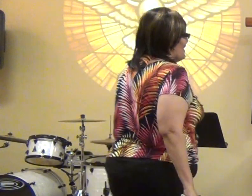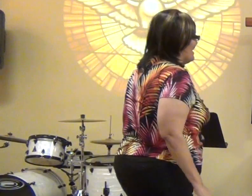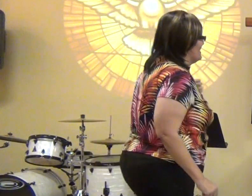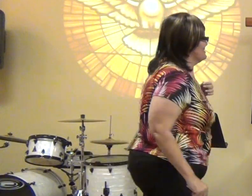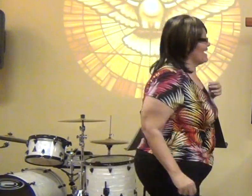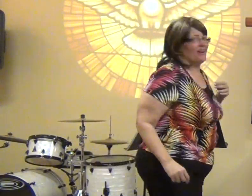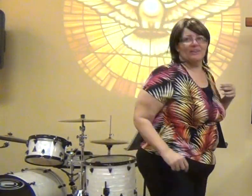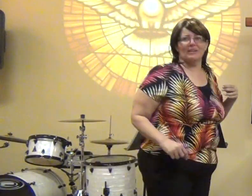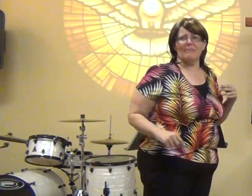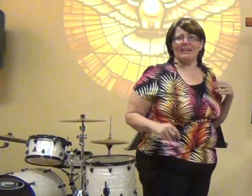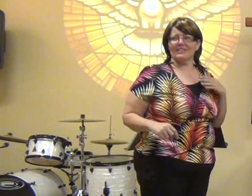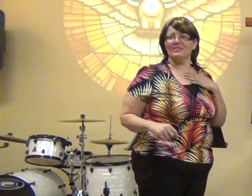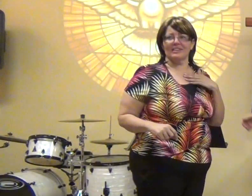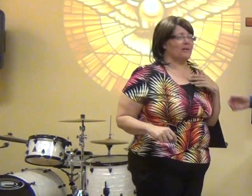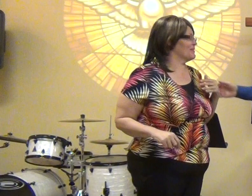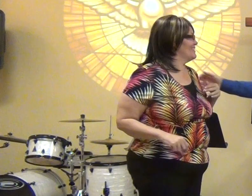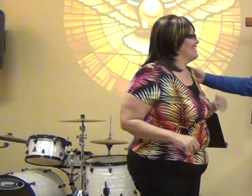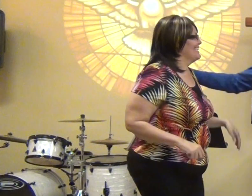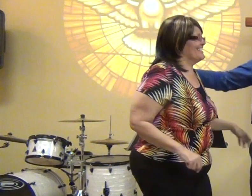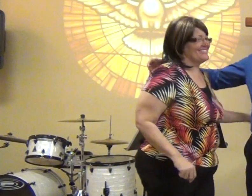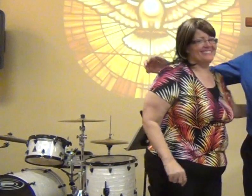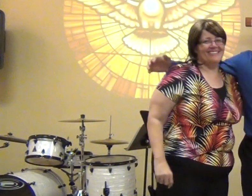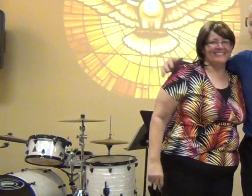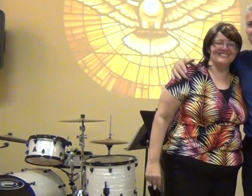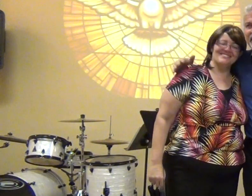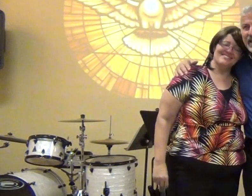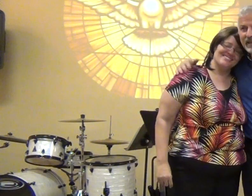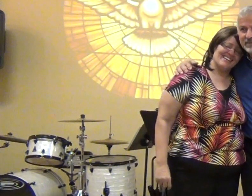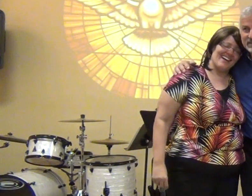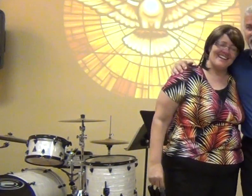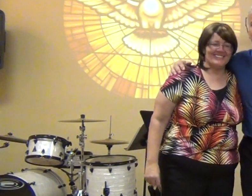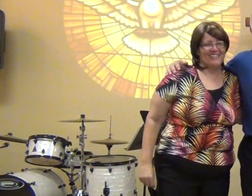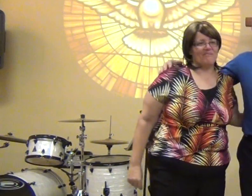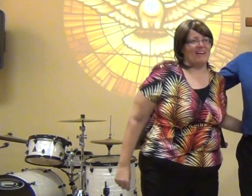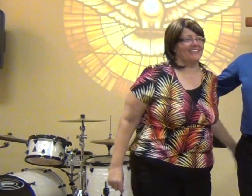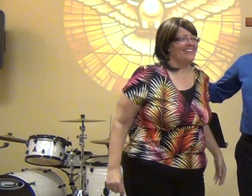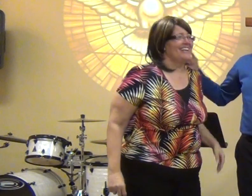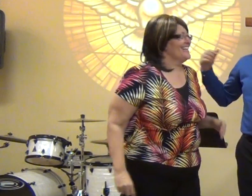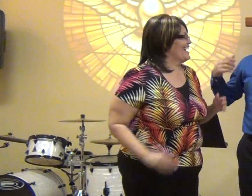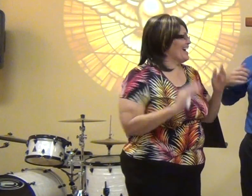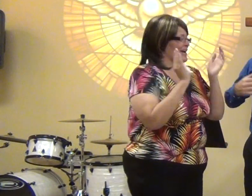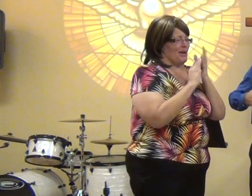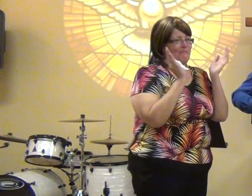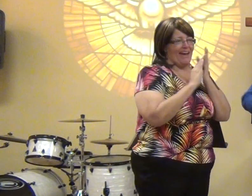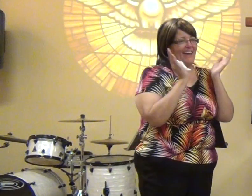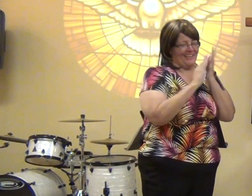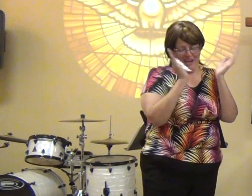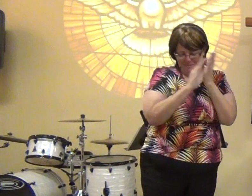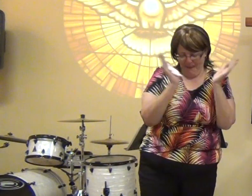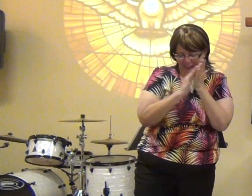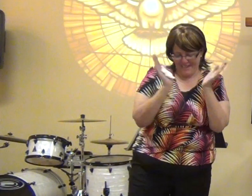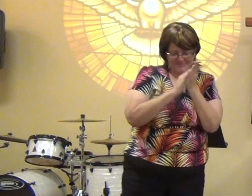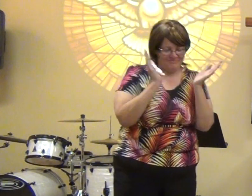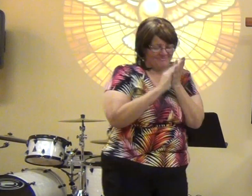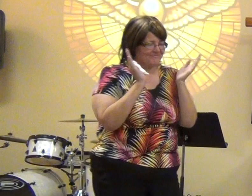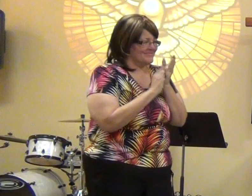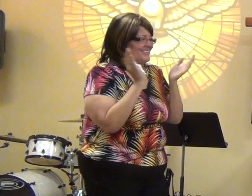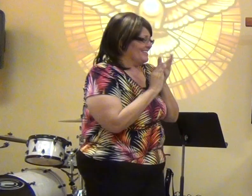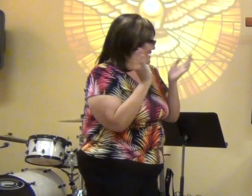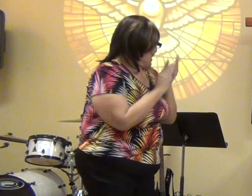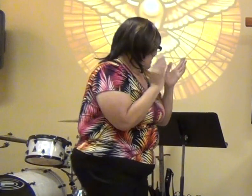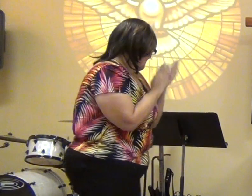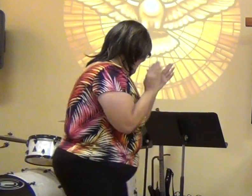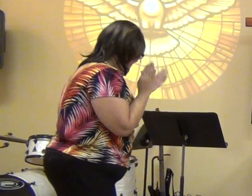I'm fine. This, I don't need a mic. This is Wendi. This is Wendi Gaines, yes, the number one worshiper. Yes.